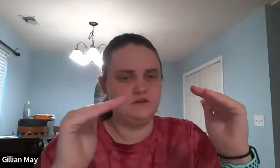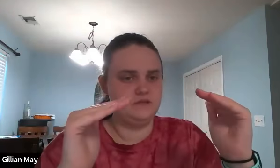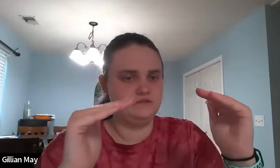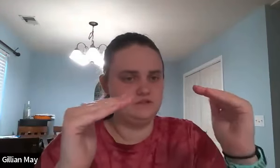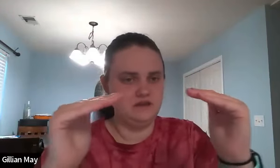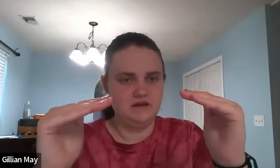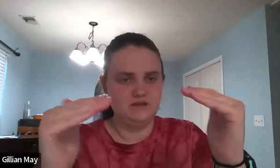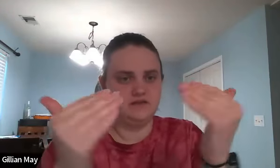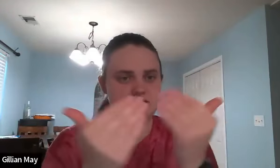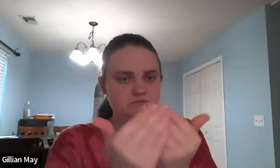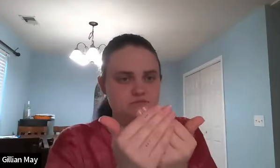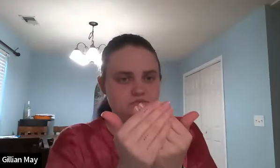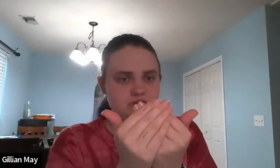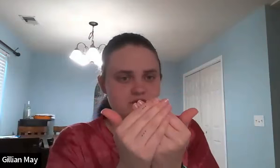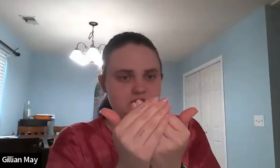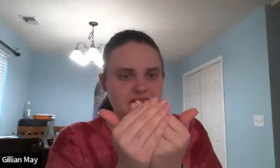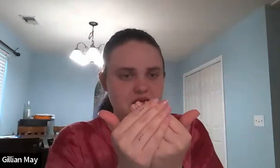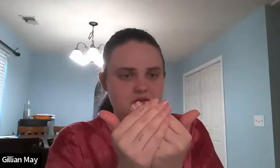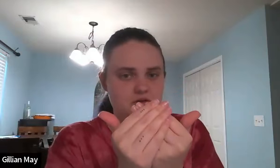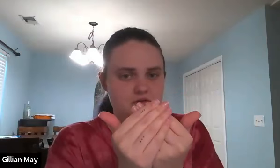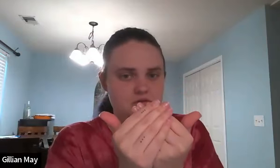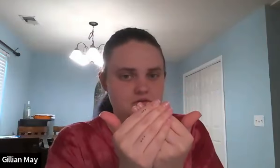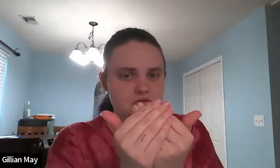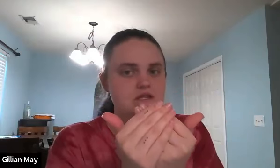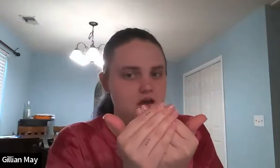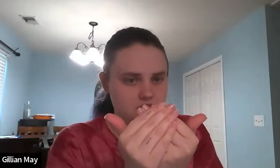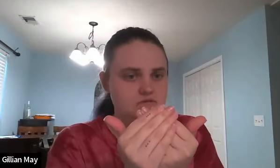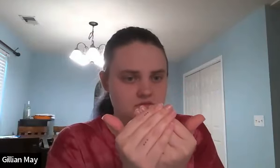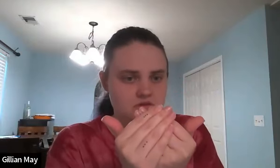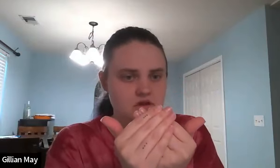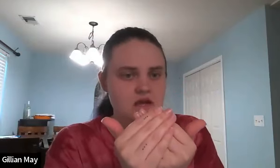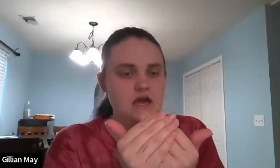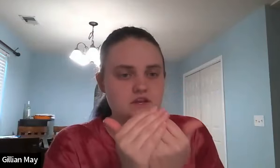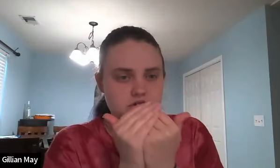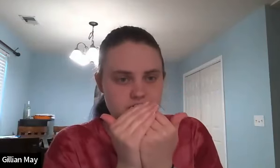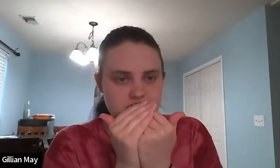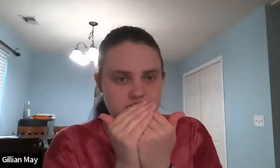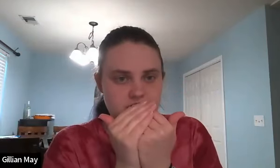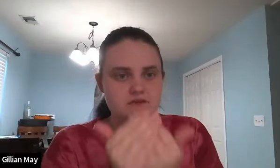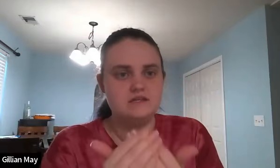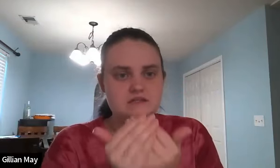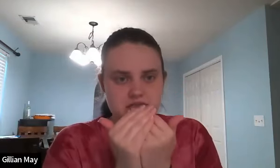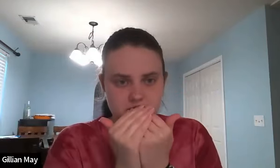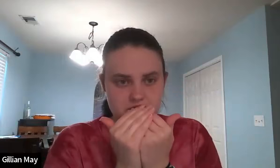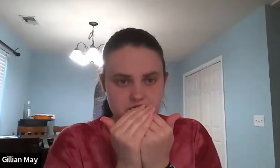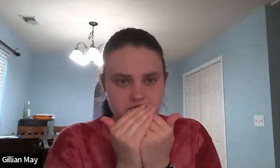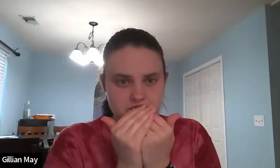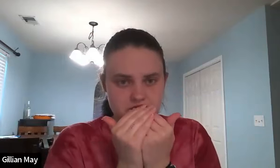the best way. So like kind of like this, but have them together. Yeah. And then you're going to bring it to your mouth. Sandwich.